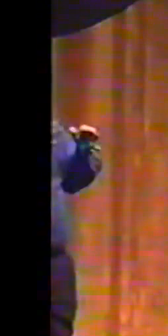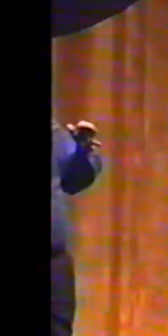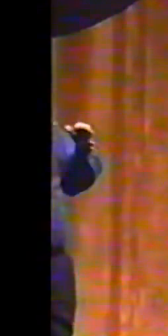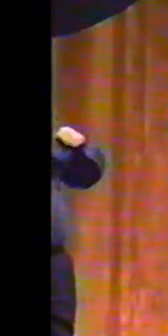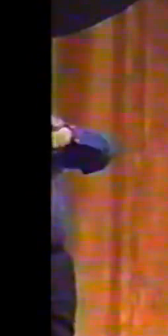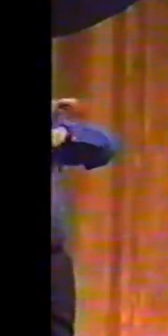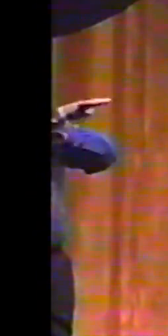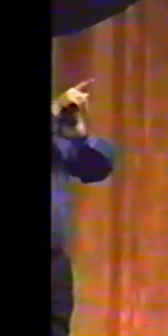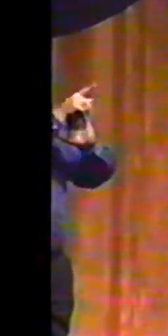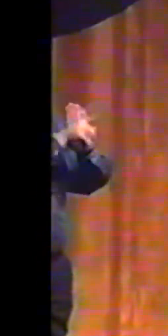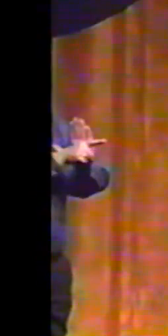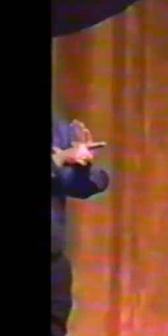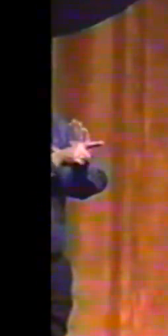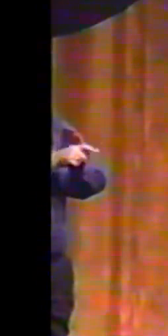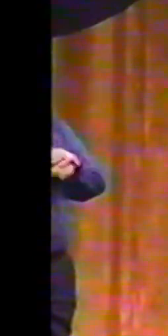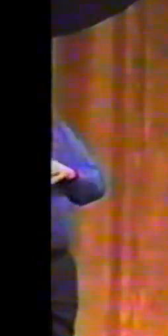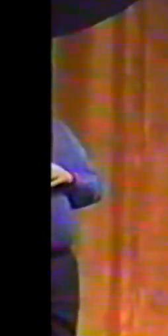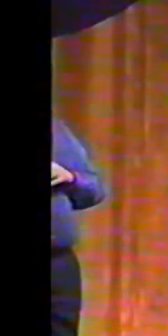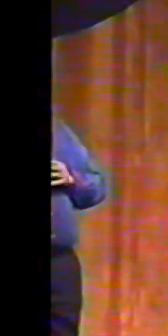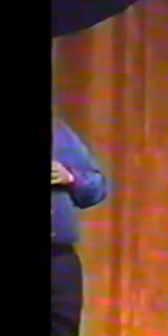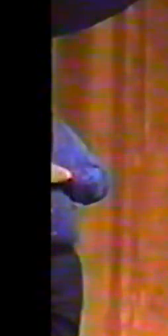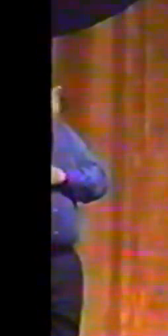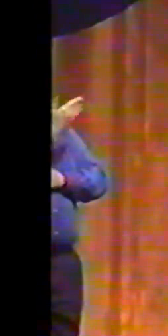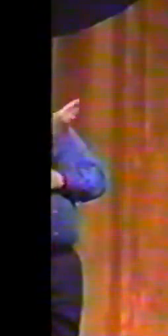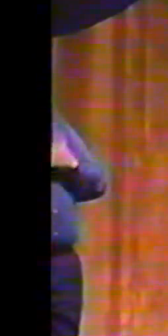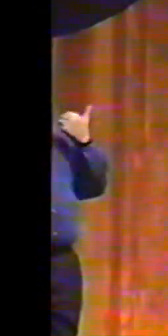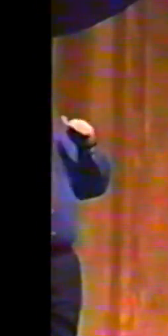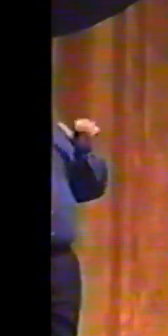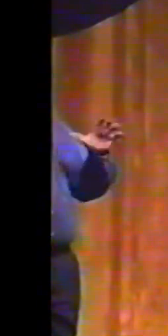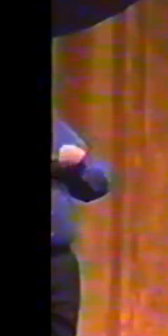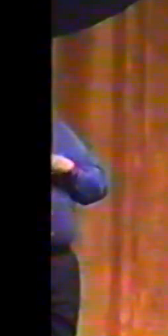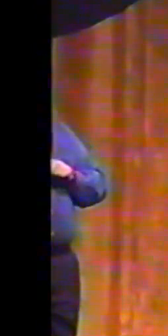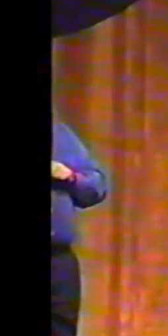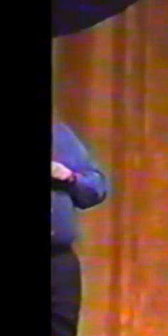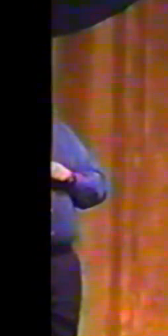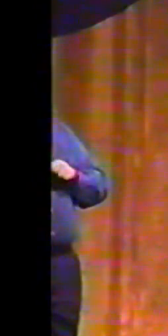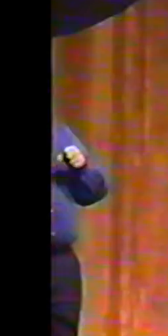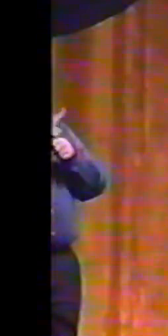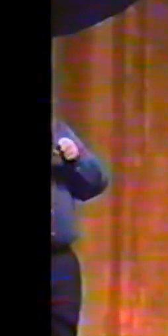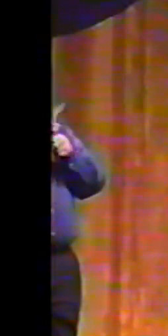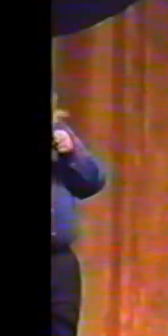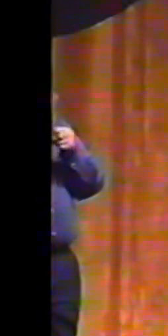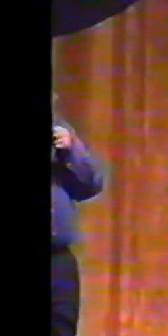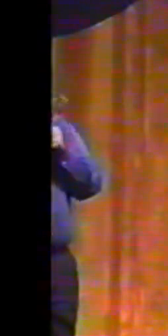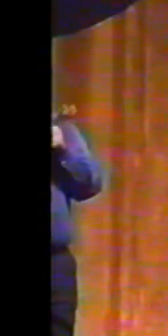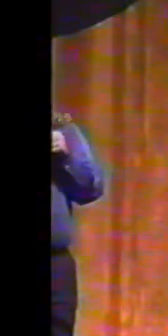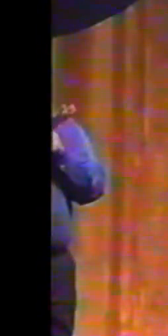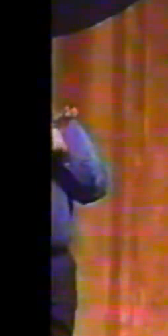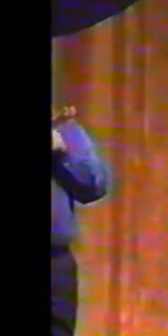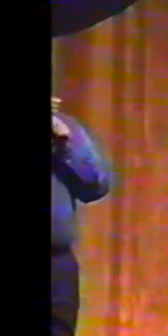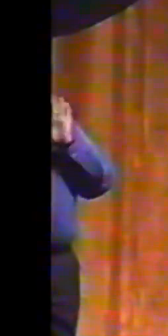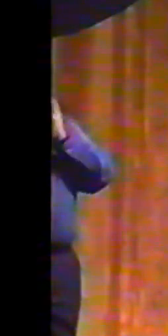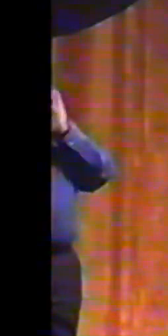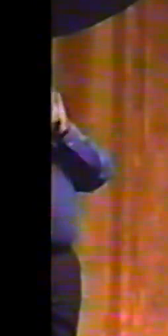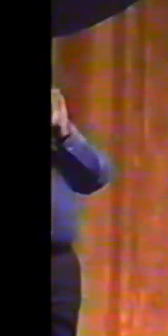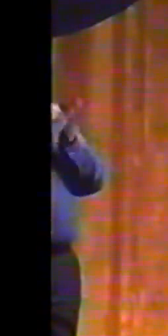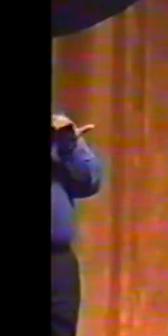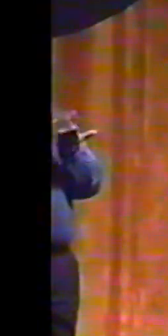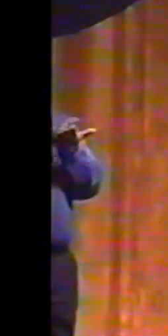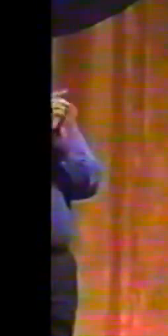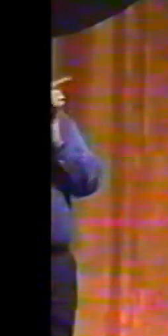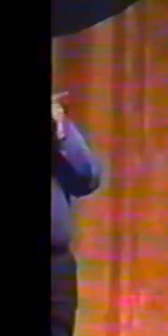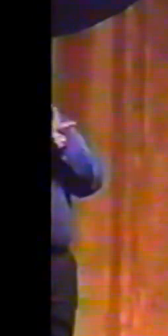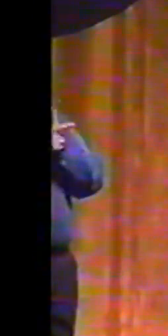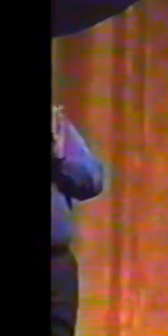ways I've tried to do it in the past, when I used the local state records law in Oregon, is to always make a point